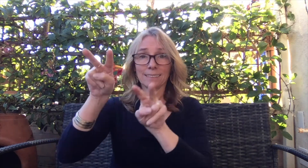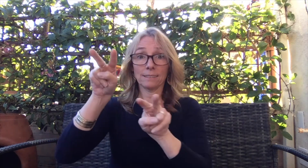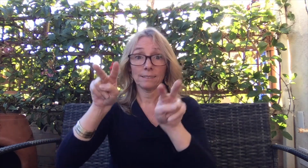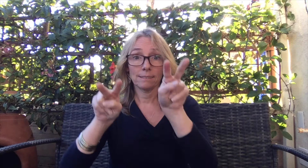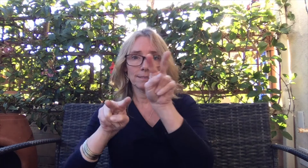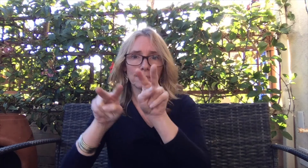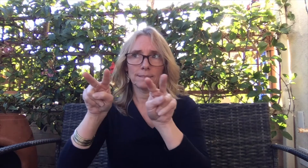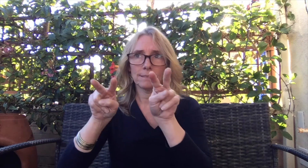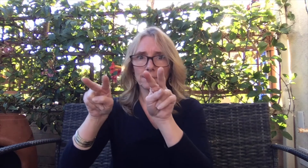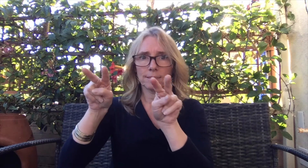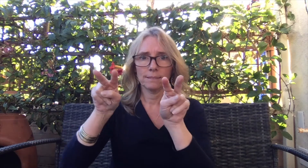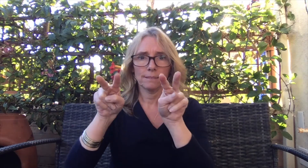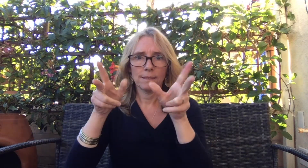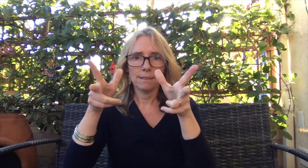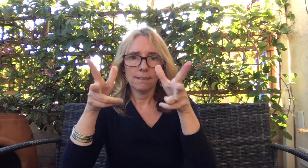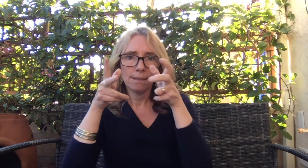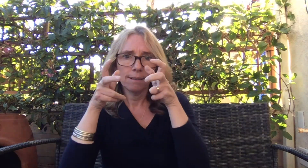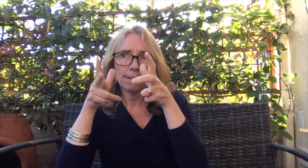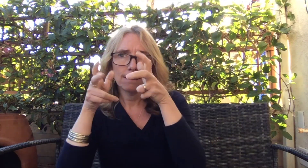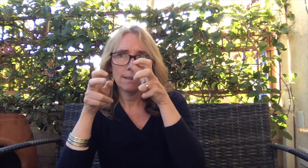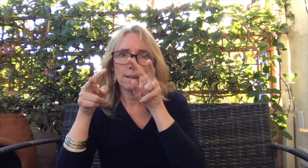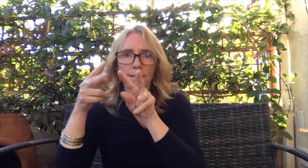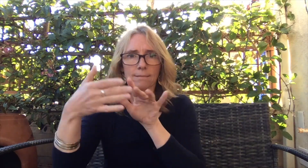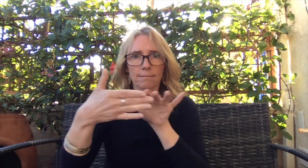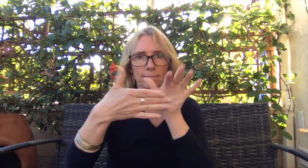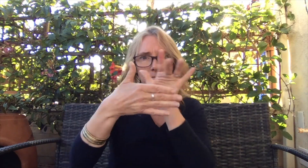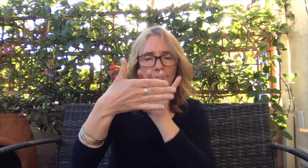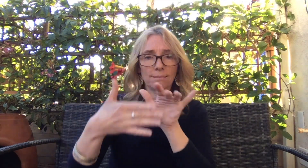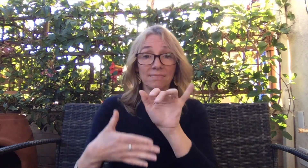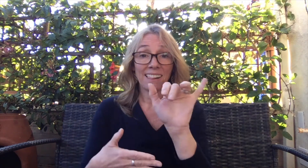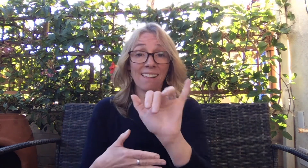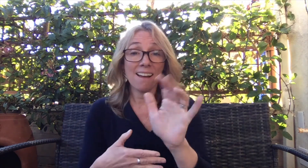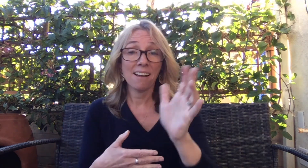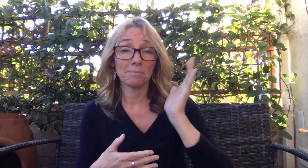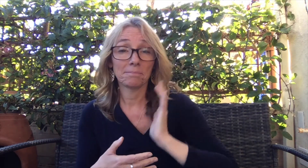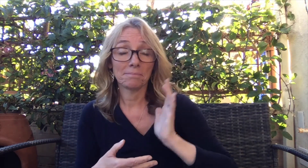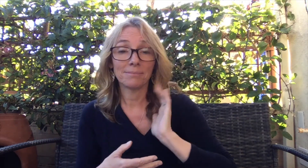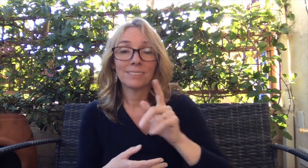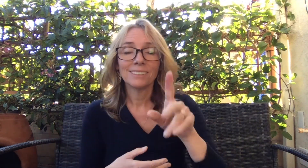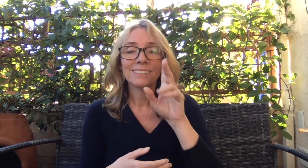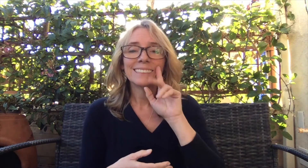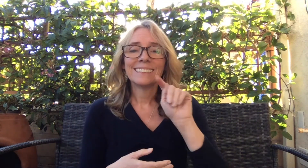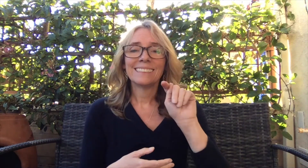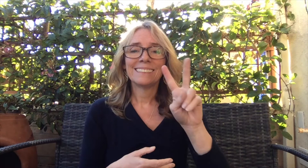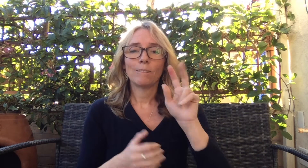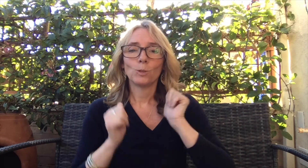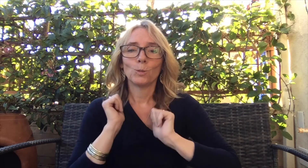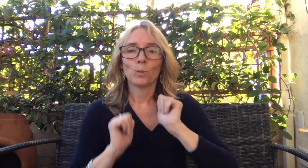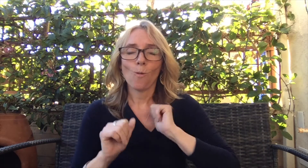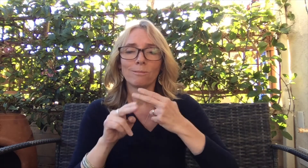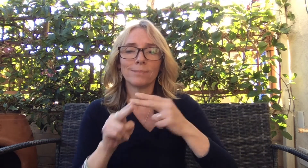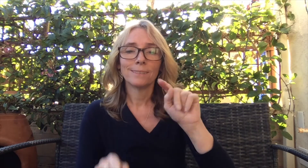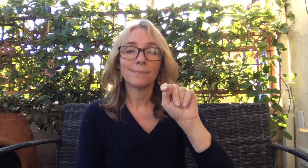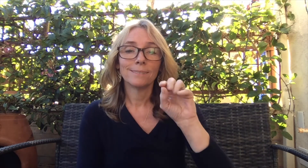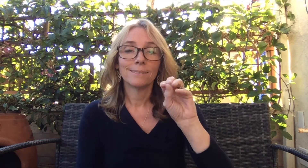happening behind the scene, right? Really becoming analytical as you're watching this program.